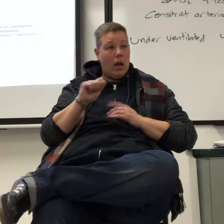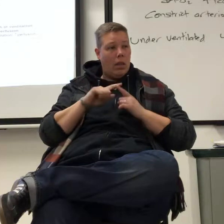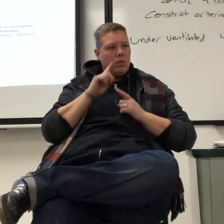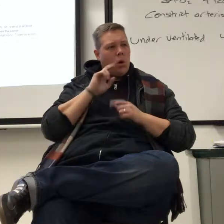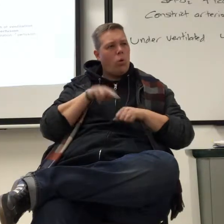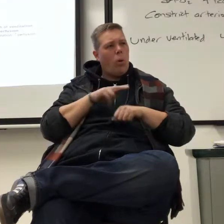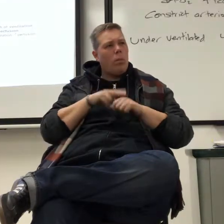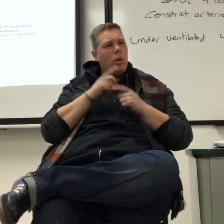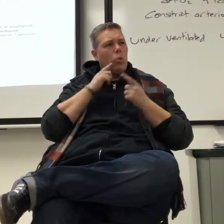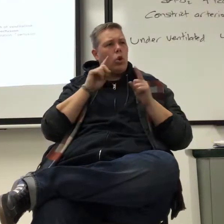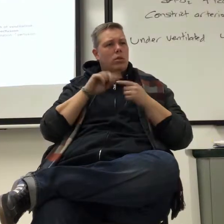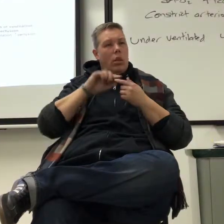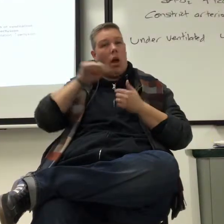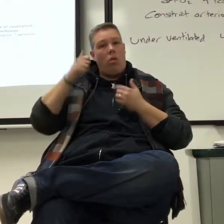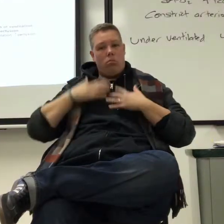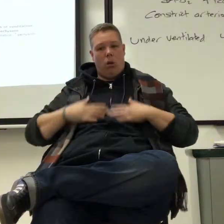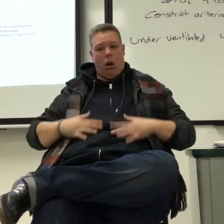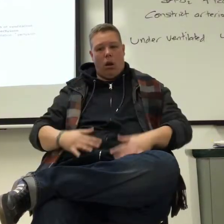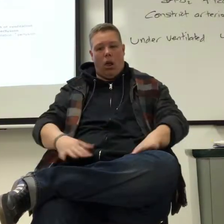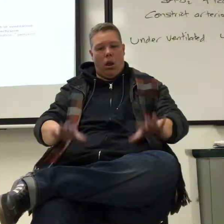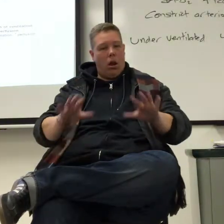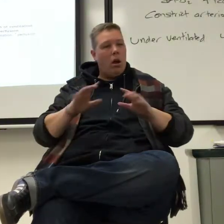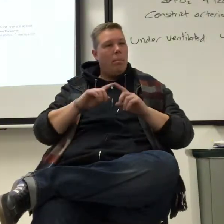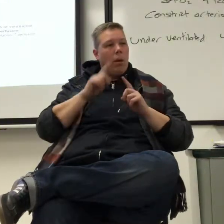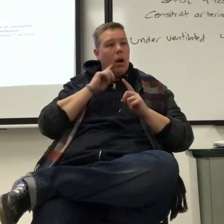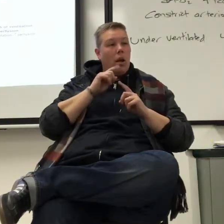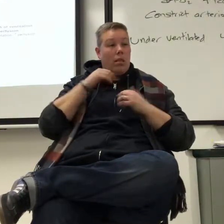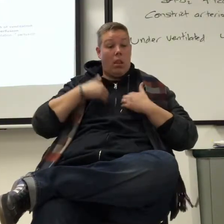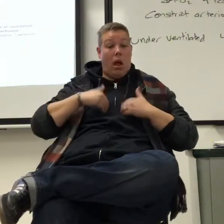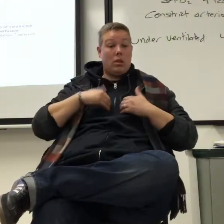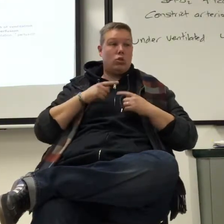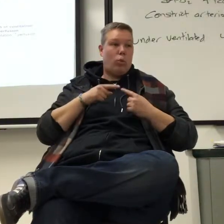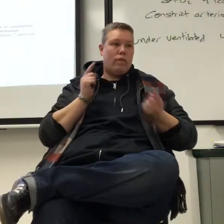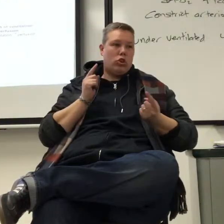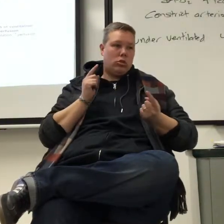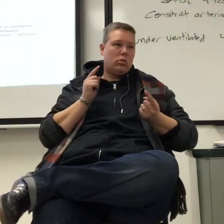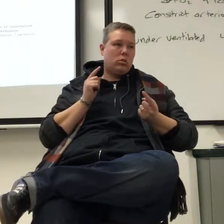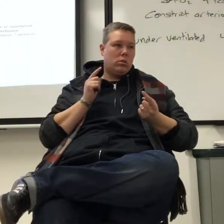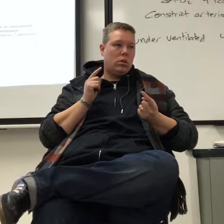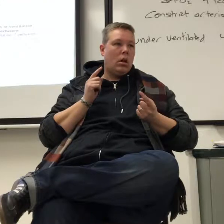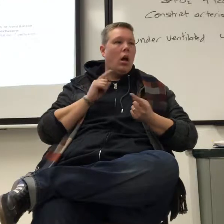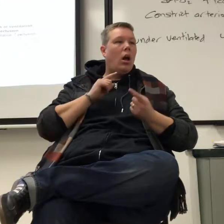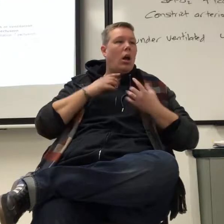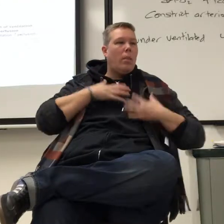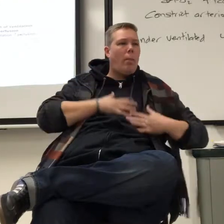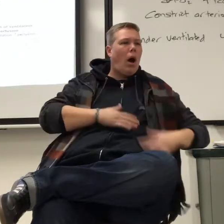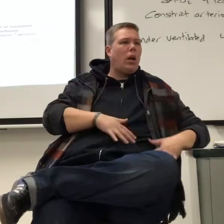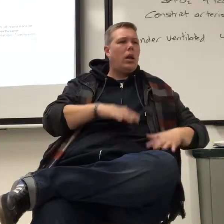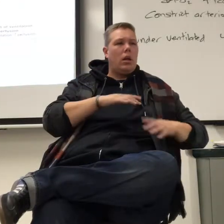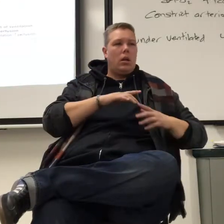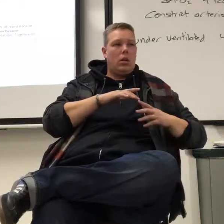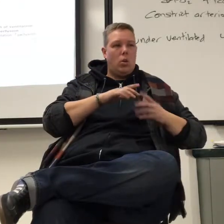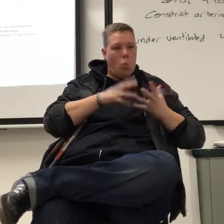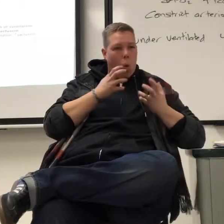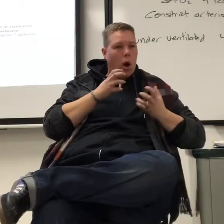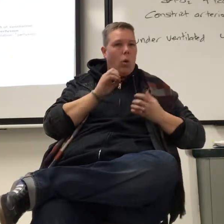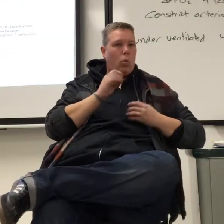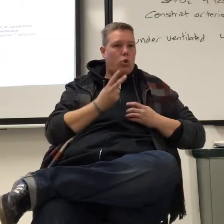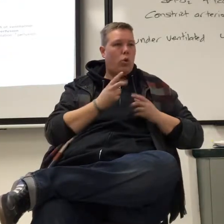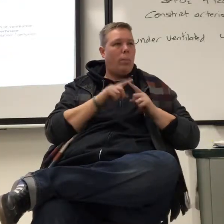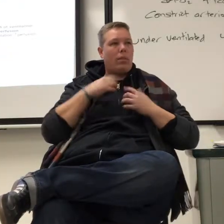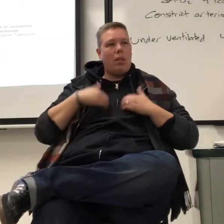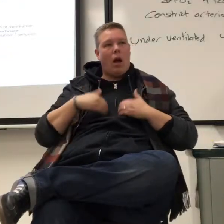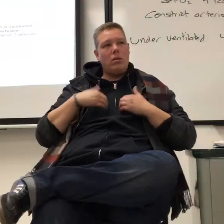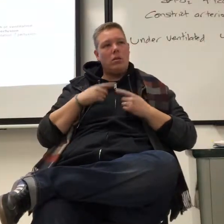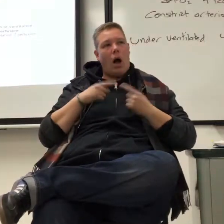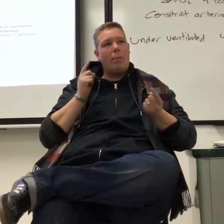in the body. But remember, in the lungs, it's the reverse. Everywhere else in the body, the goal is to deliver the O2. So that's